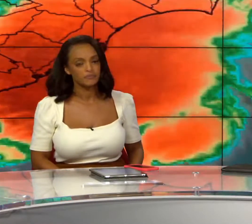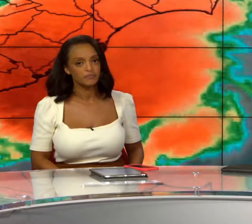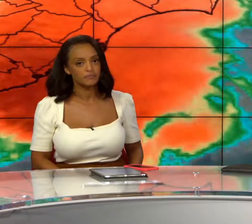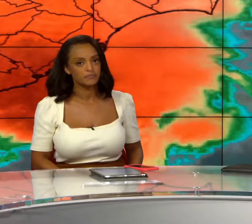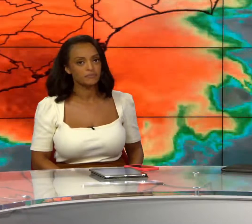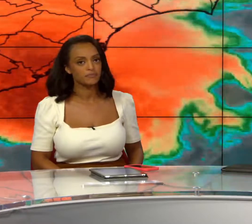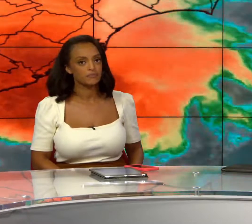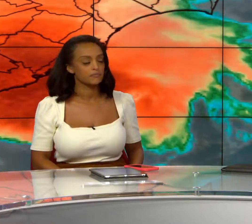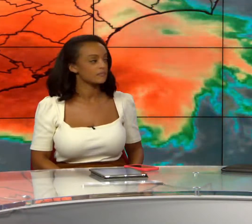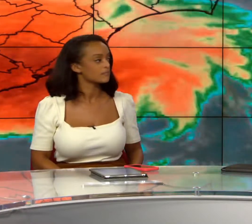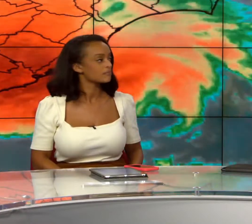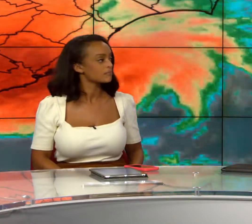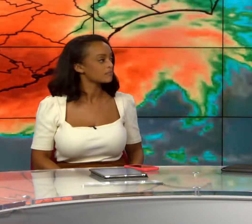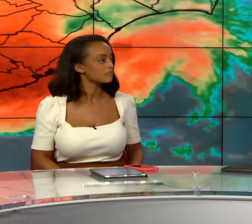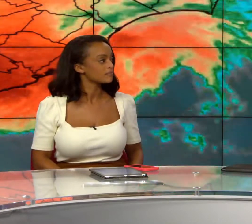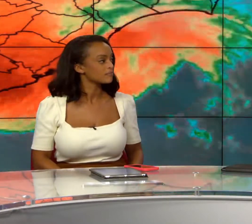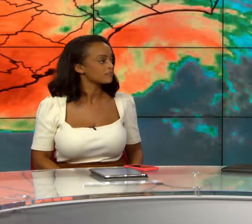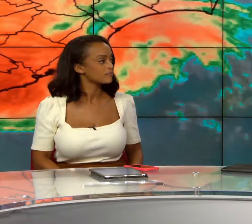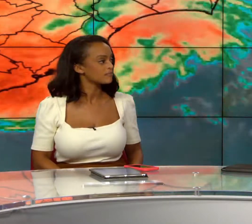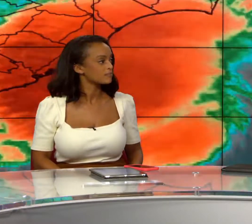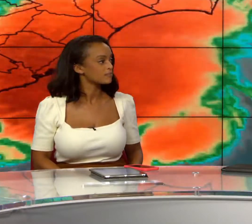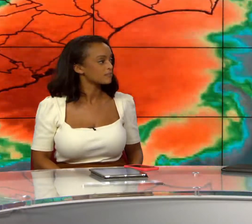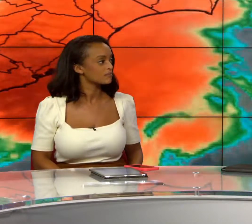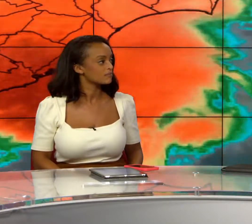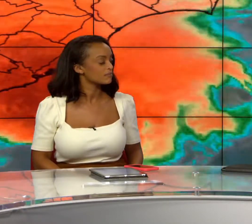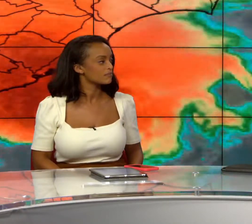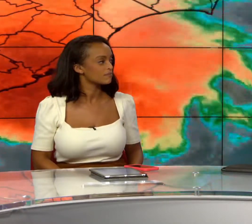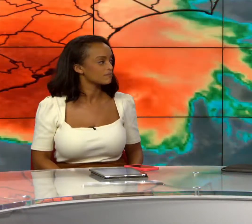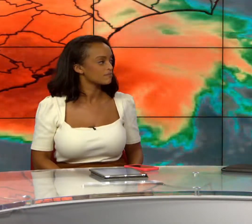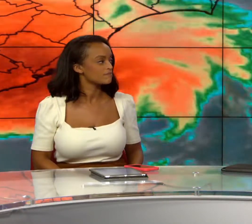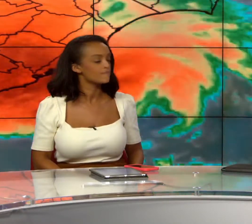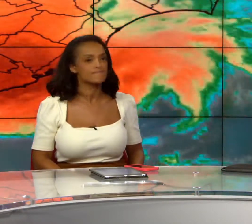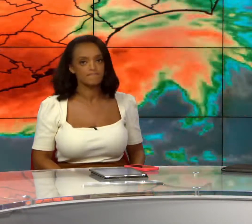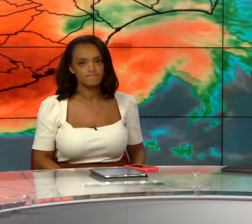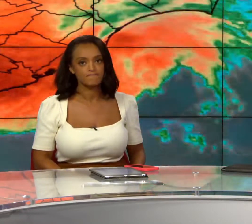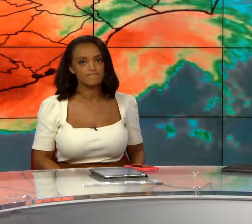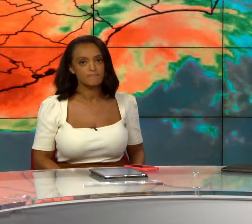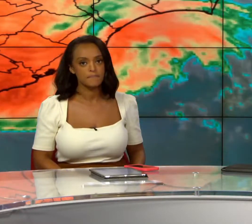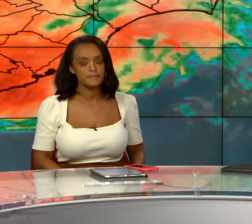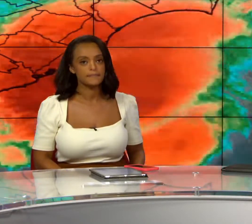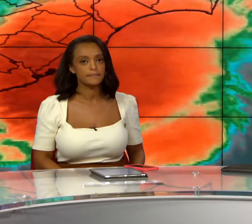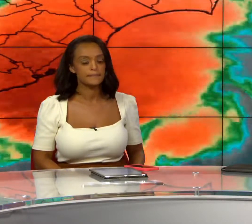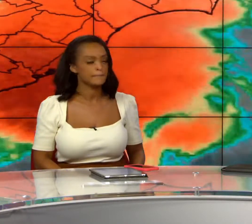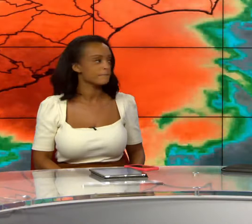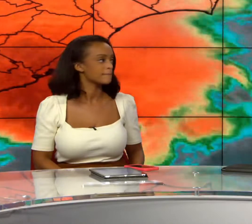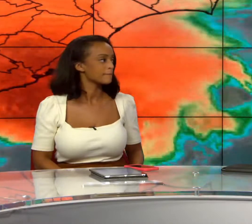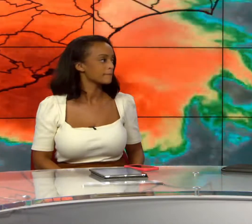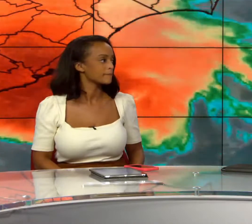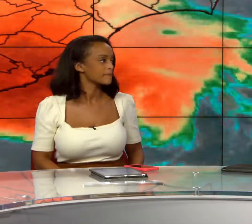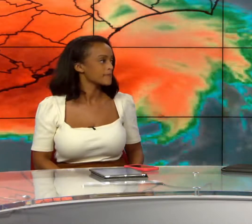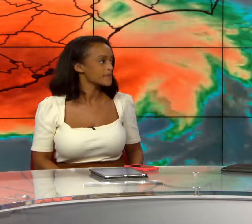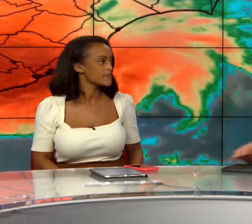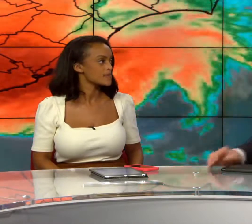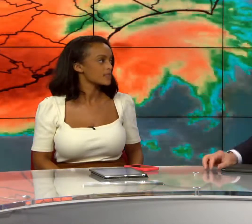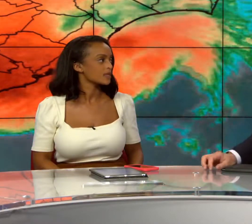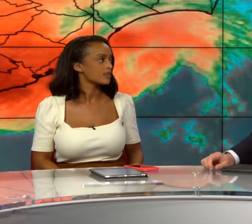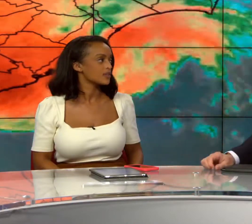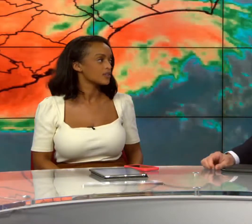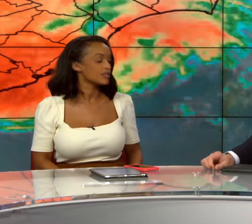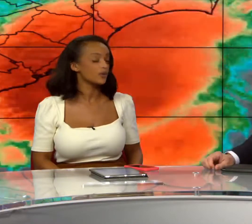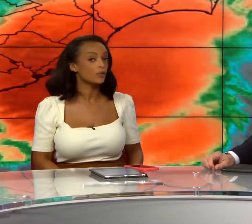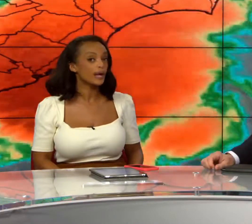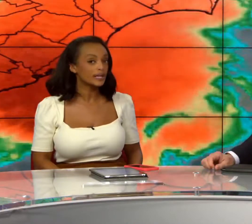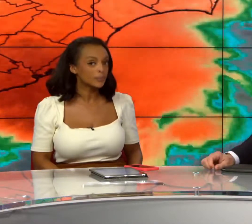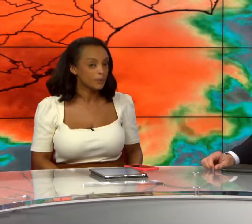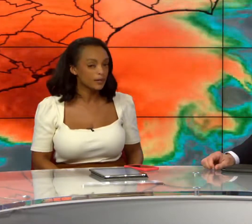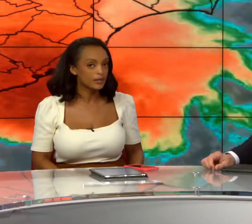as of this point, and damage is very light. They've seen downed trees and they've seen some flooding there, but again, the damages are fairly light. They do say